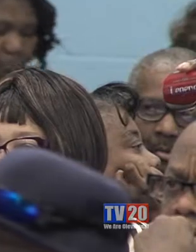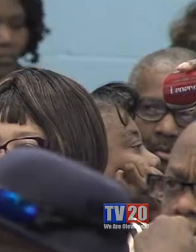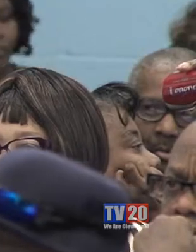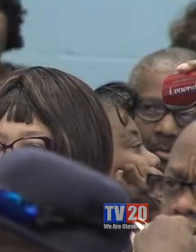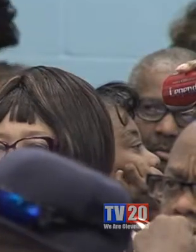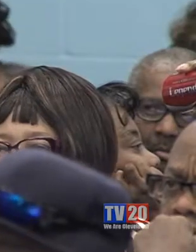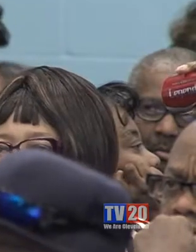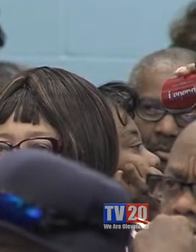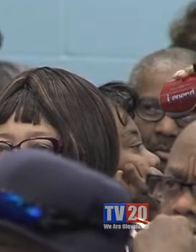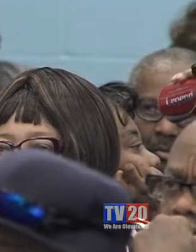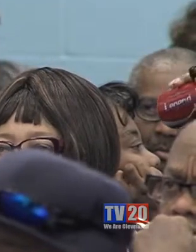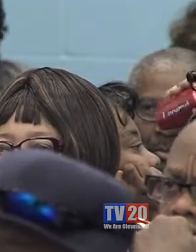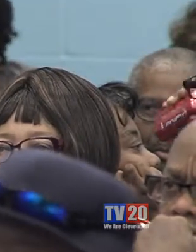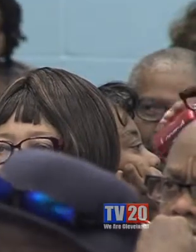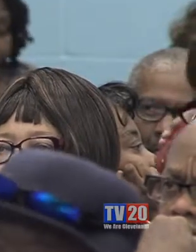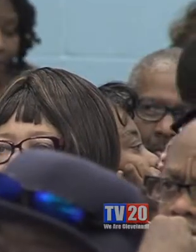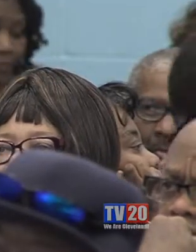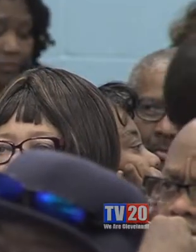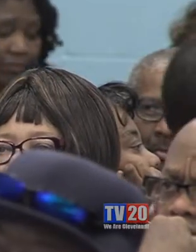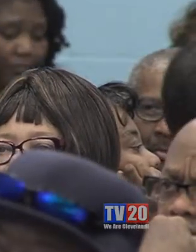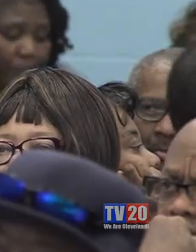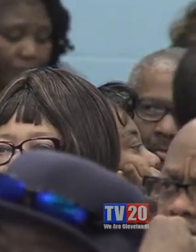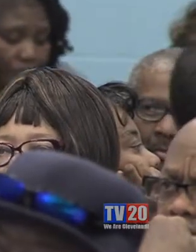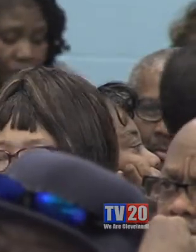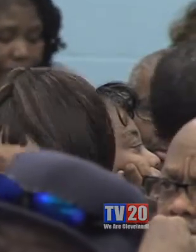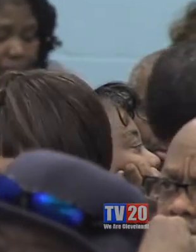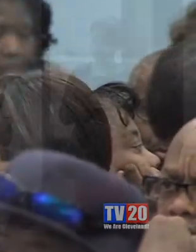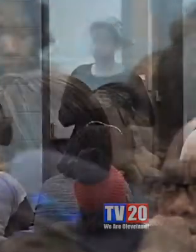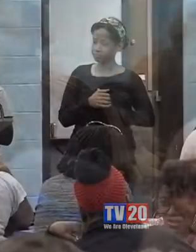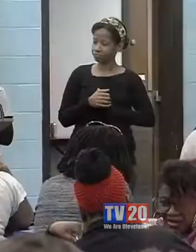lutein and zeaxanthin in them. And they,